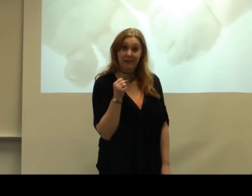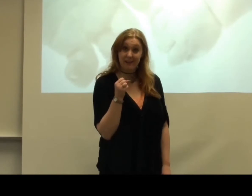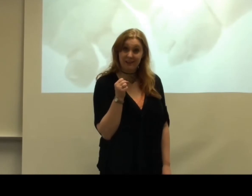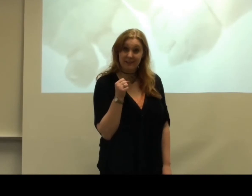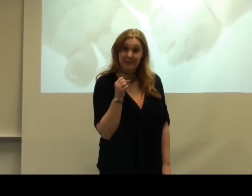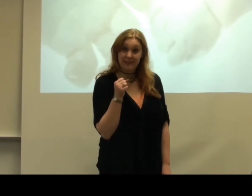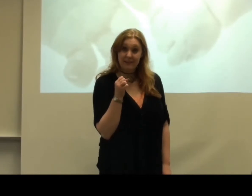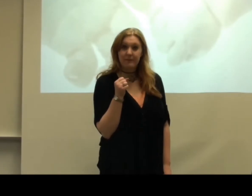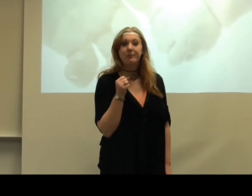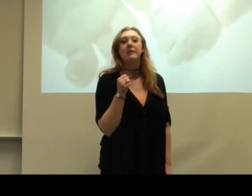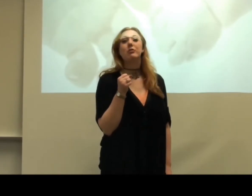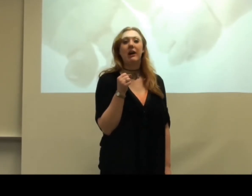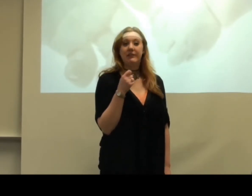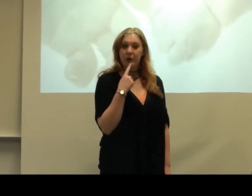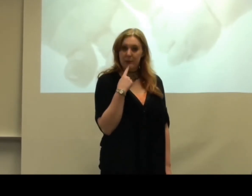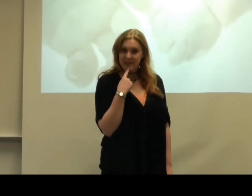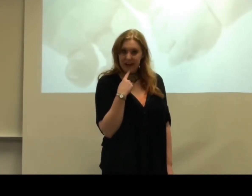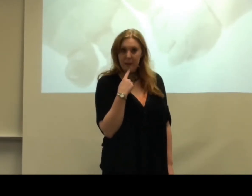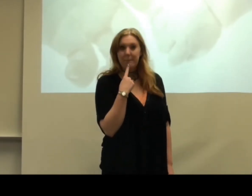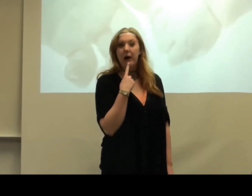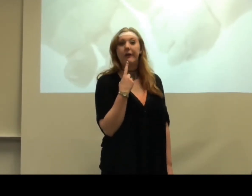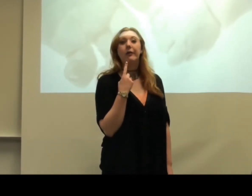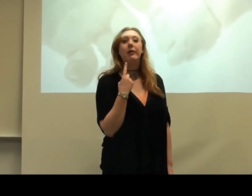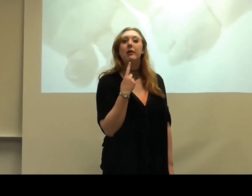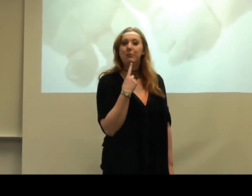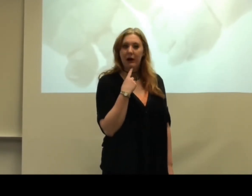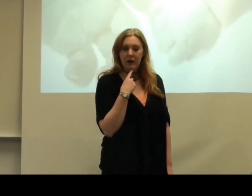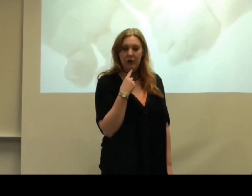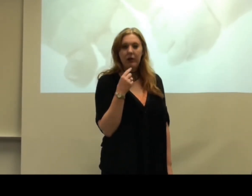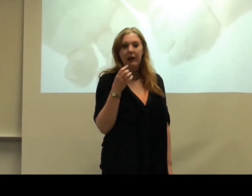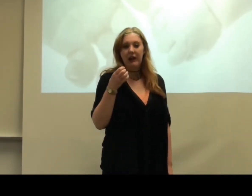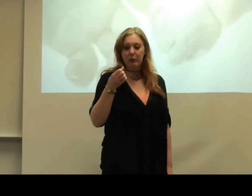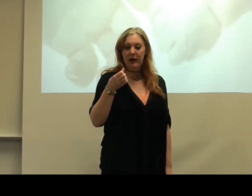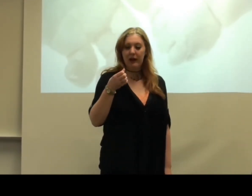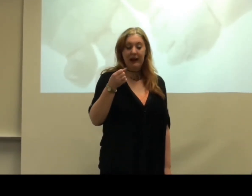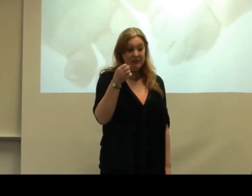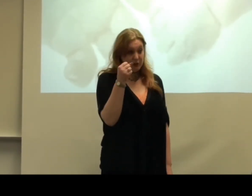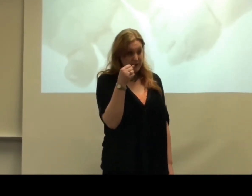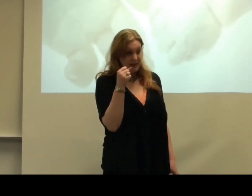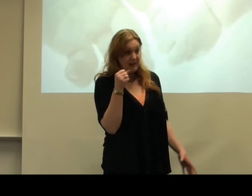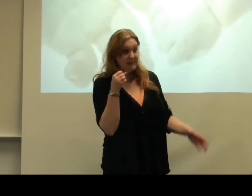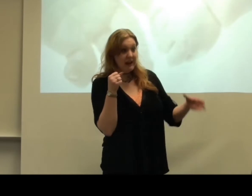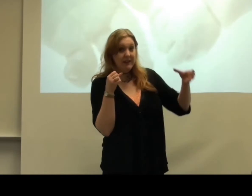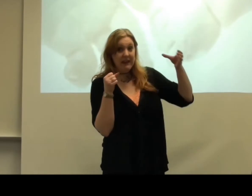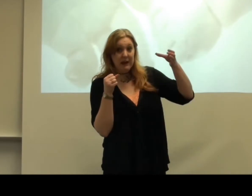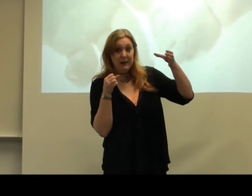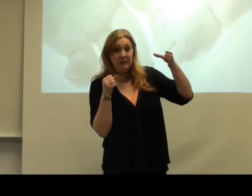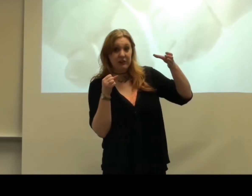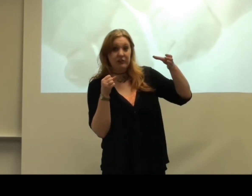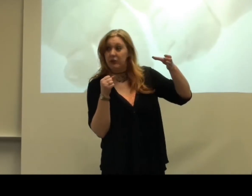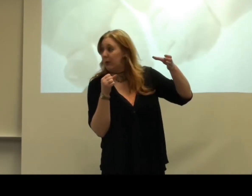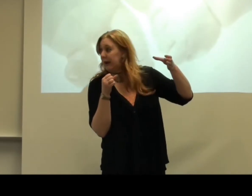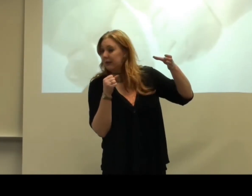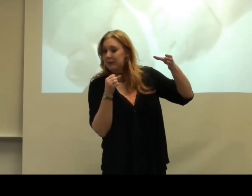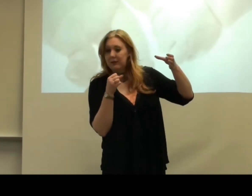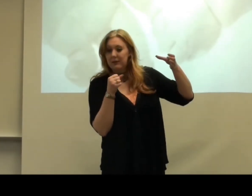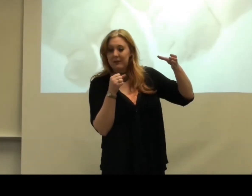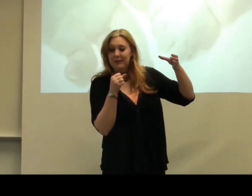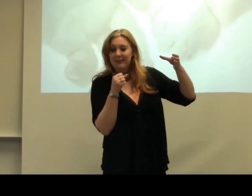bottle? Right? So I'm saying bottle, bottle, as well as doing this, and then I'm actually showing.